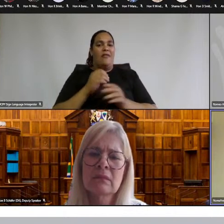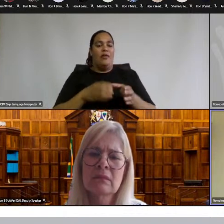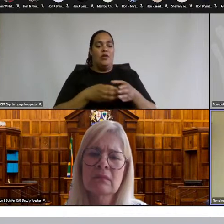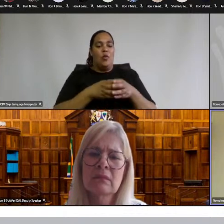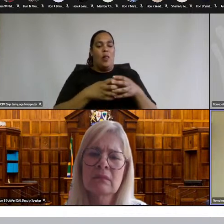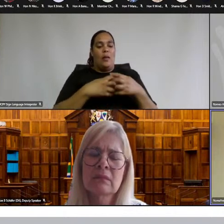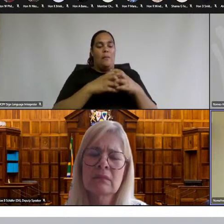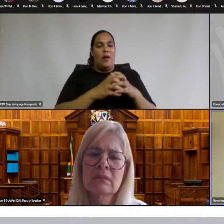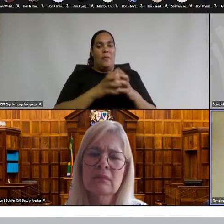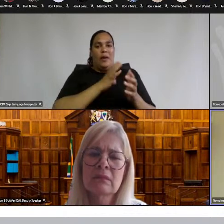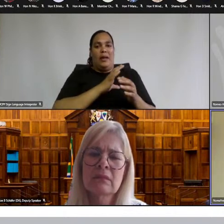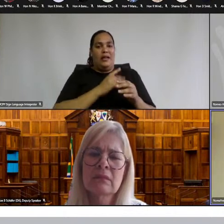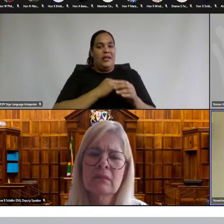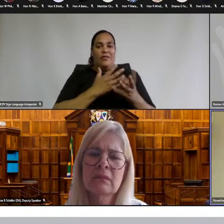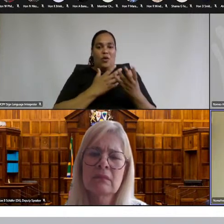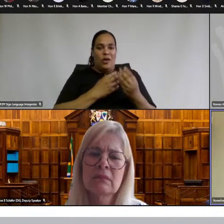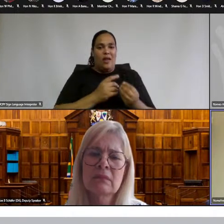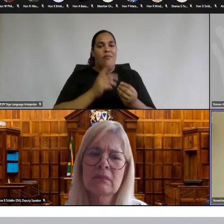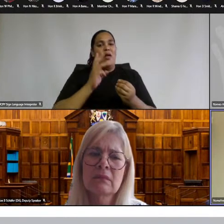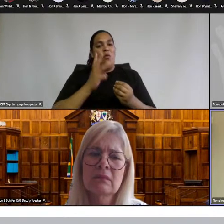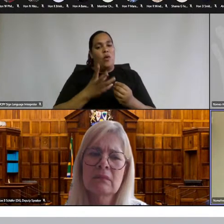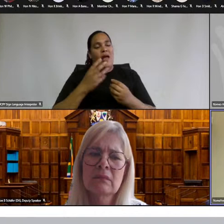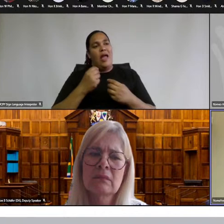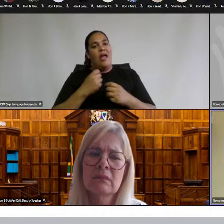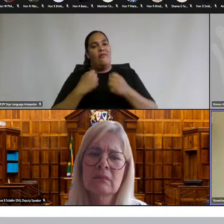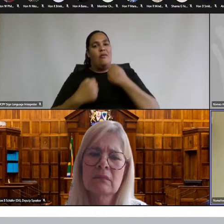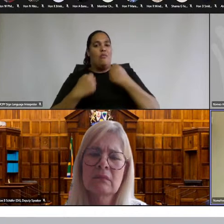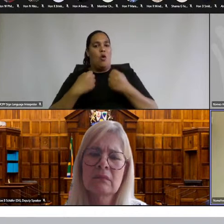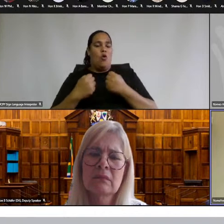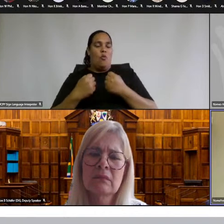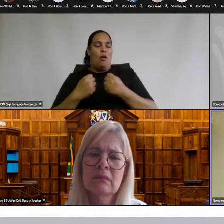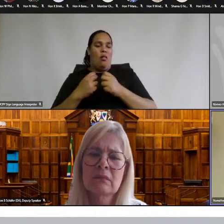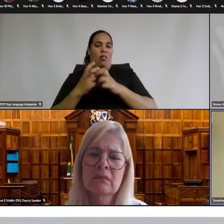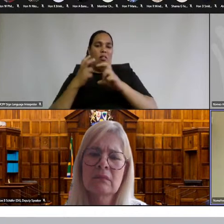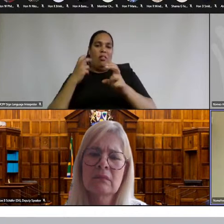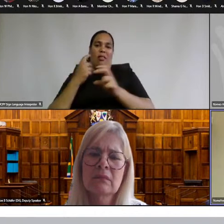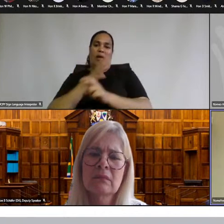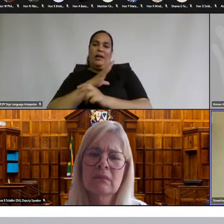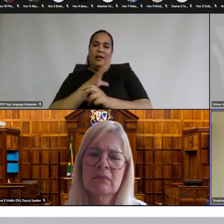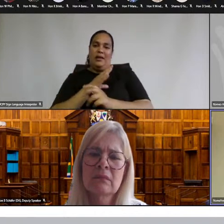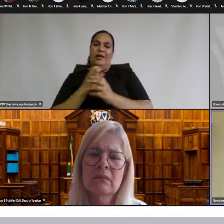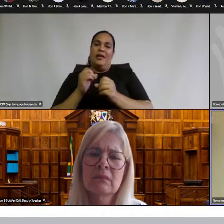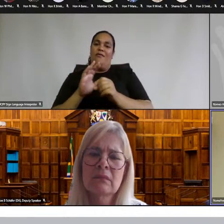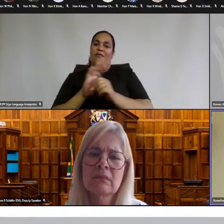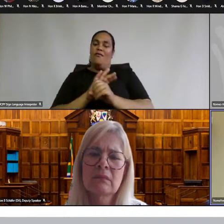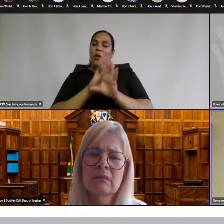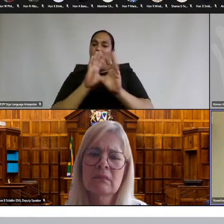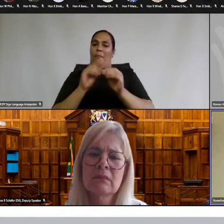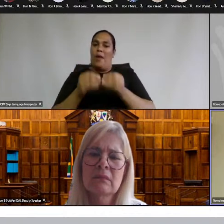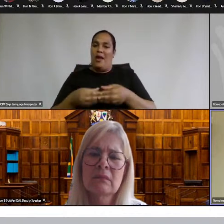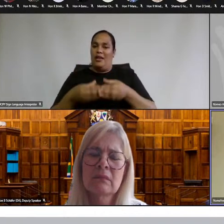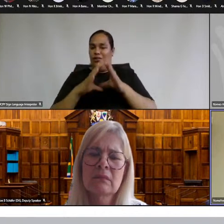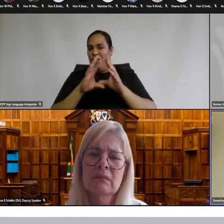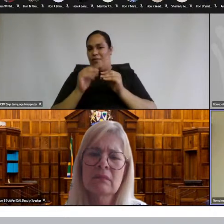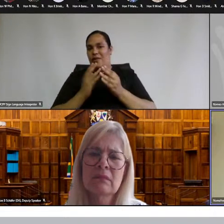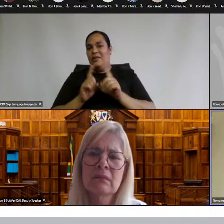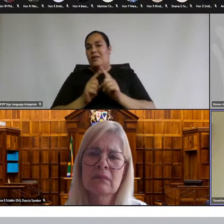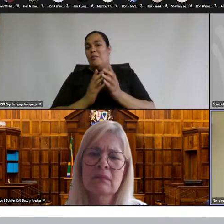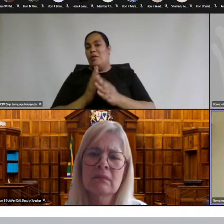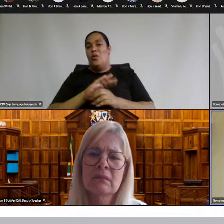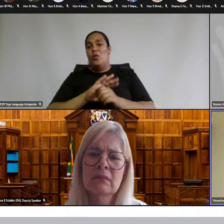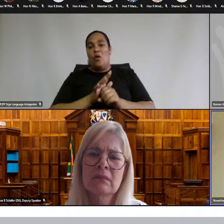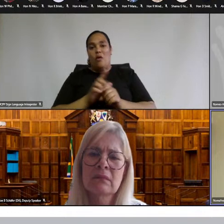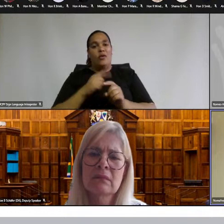there's no satellite clinic, there'll always be a mobile clinic that always comes. We provide the whole package. And even during the COVID, that we